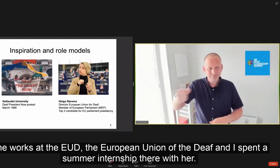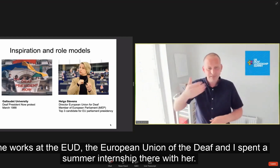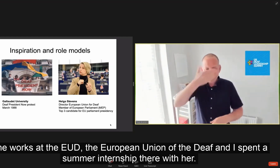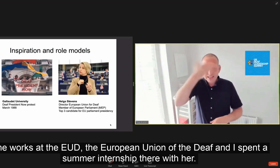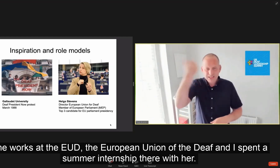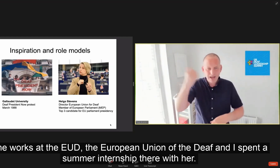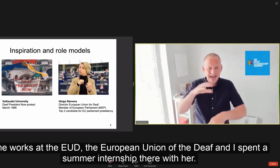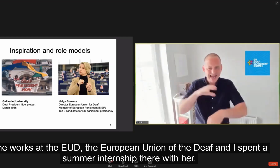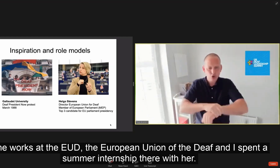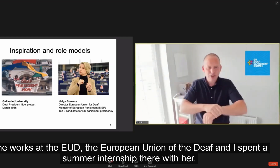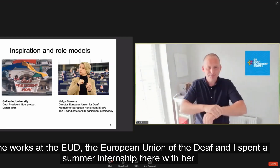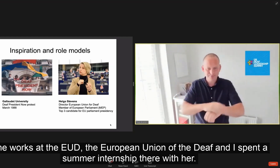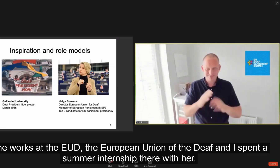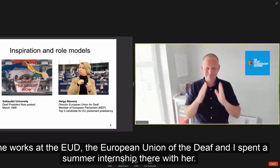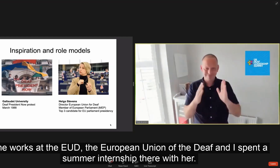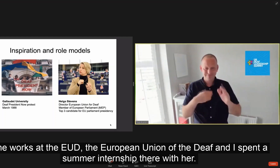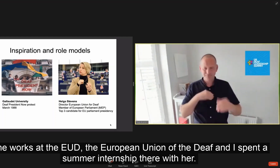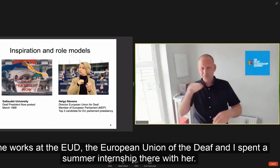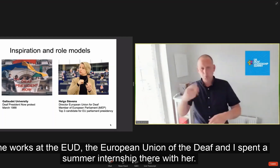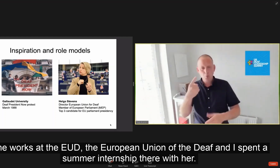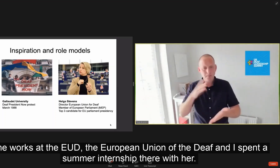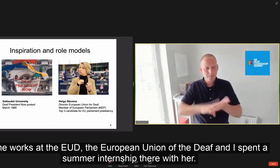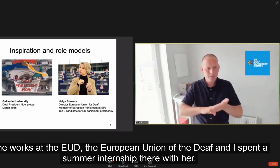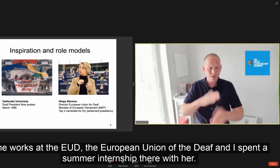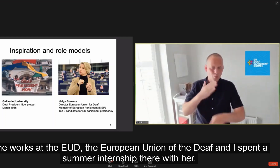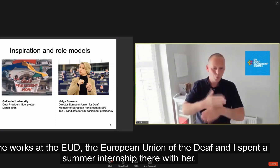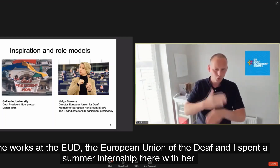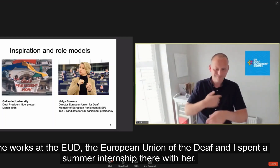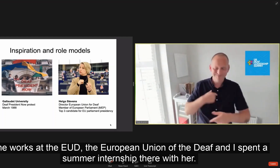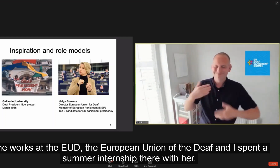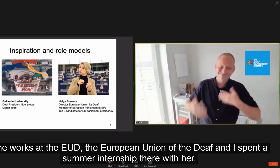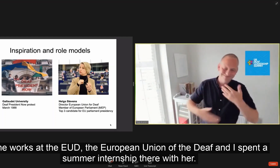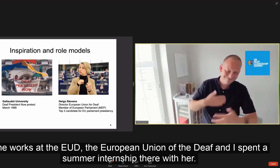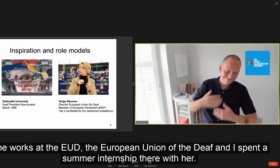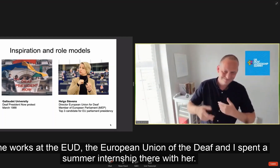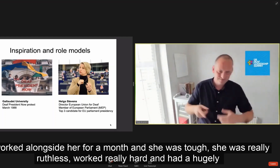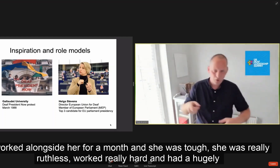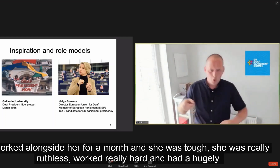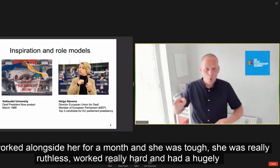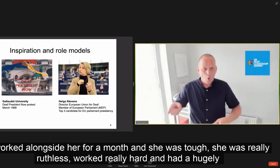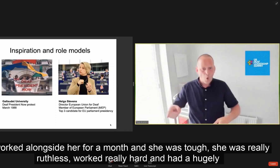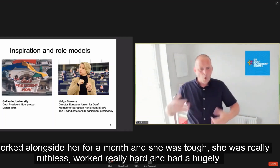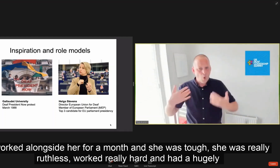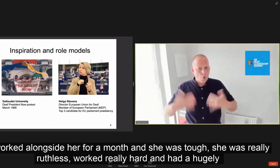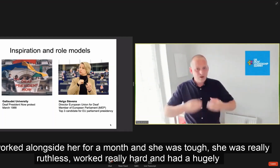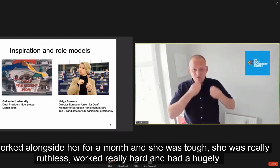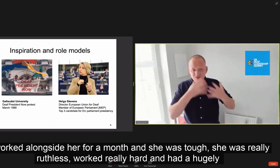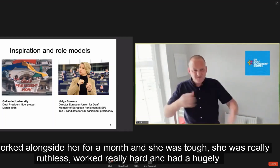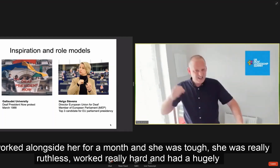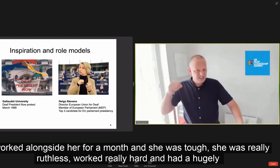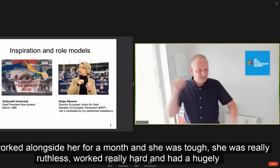European Union for Deaf, and I spent a summer internship there with her. So I worked alongside her for a month, and she